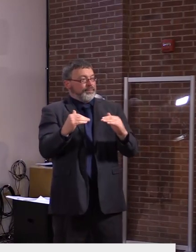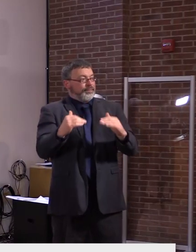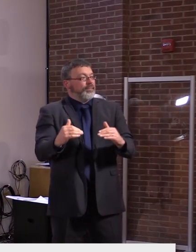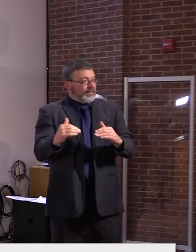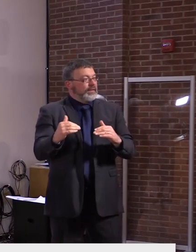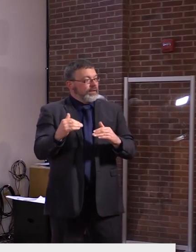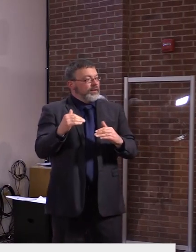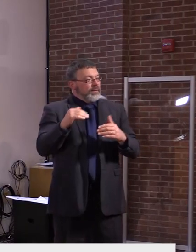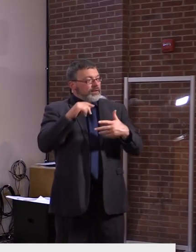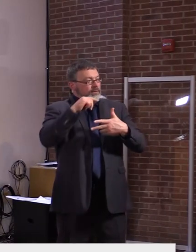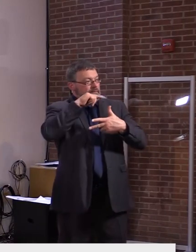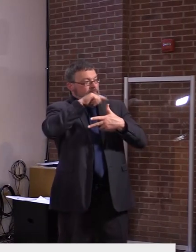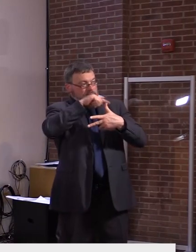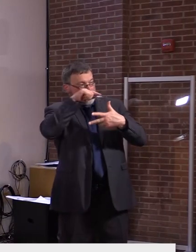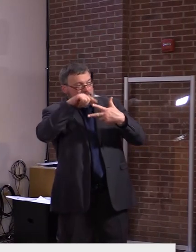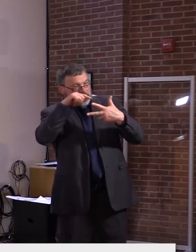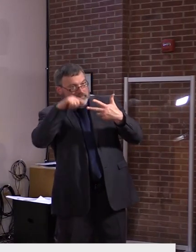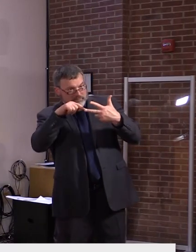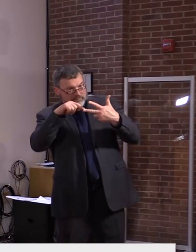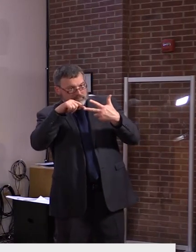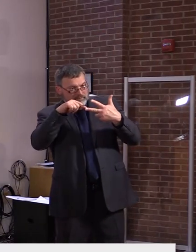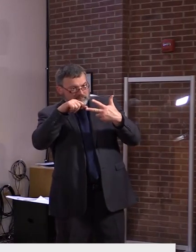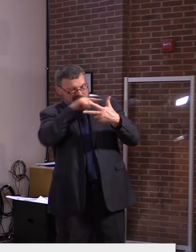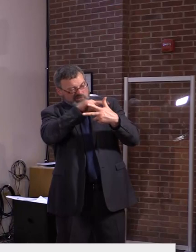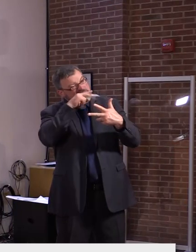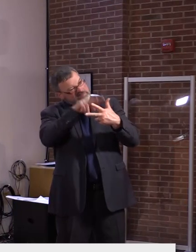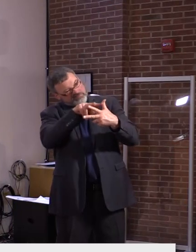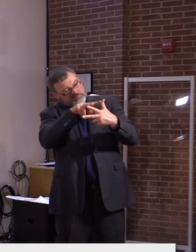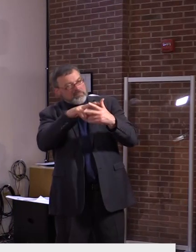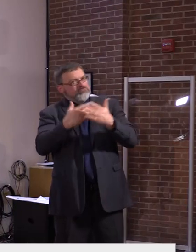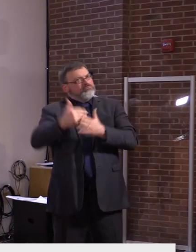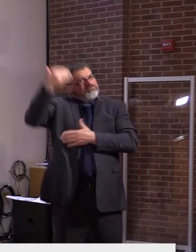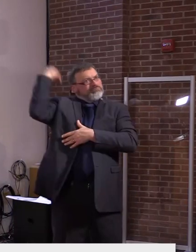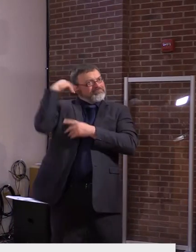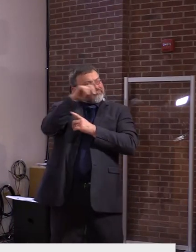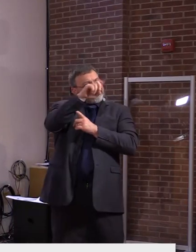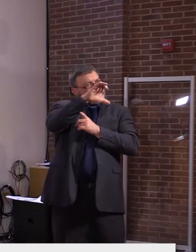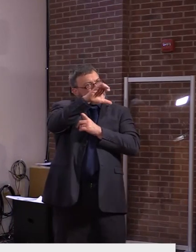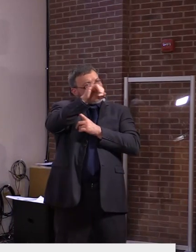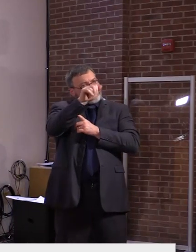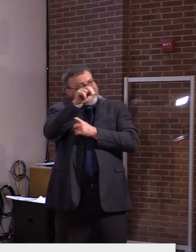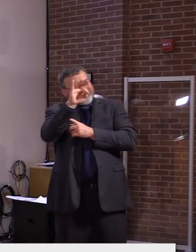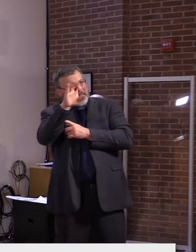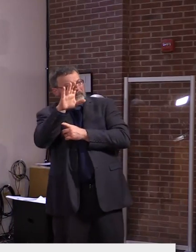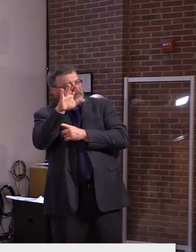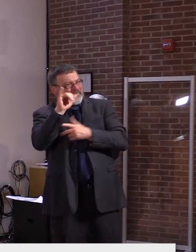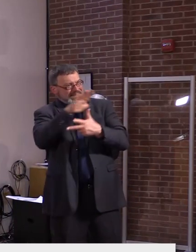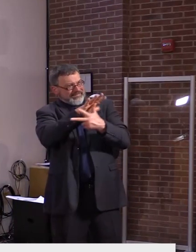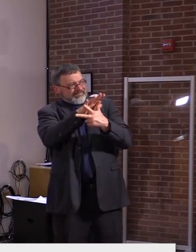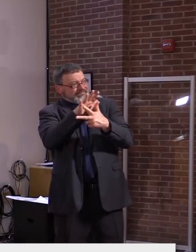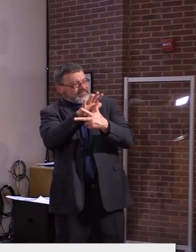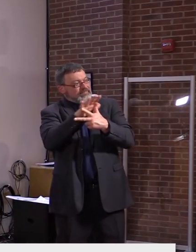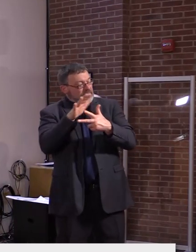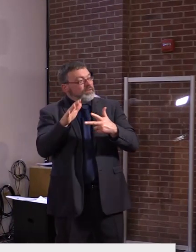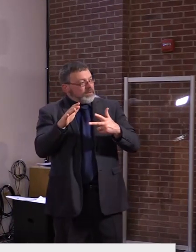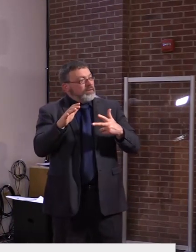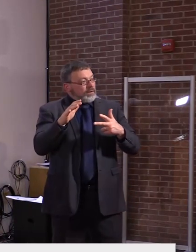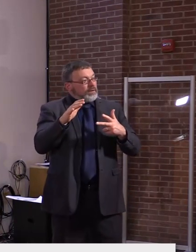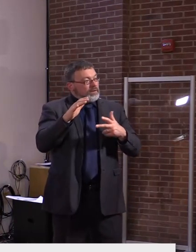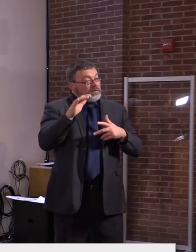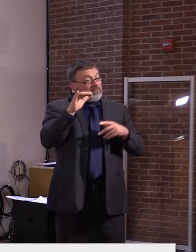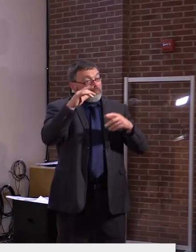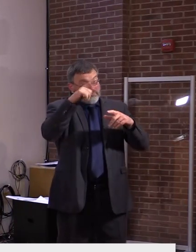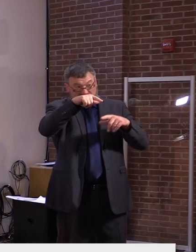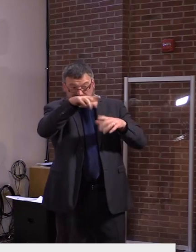got the vaccine way back in the beginning, which are, of course, people who are in the over 65 age range, people who